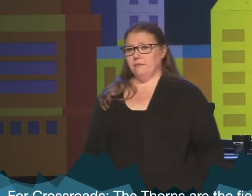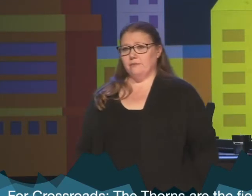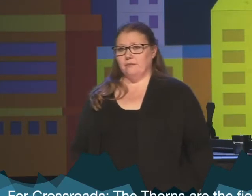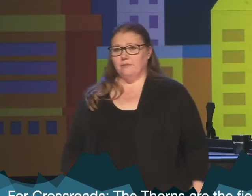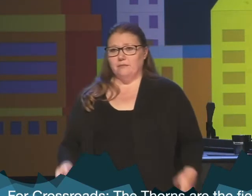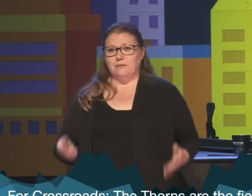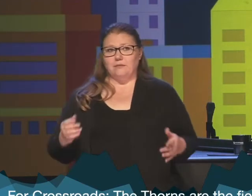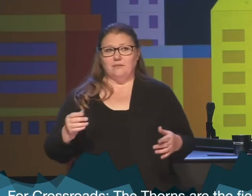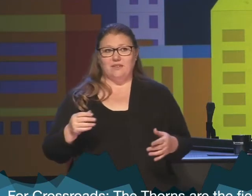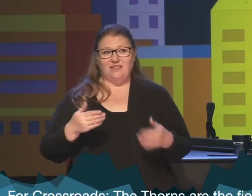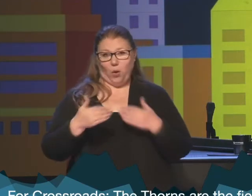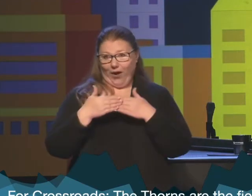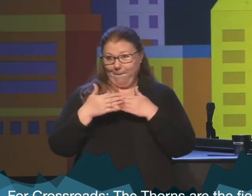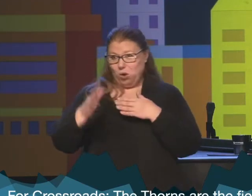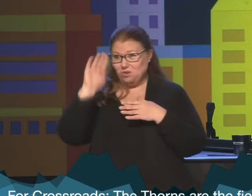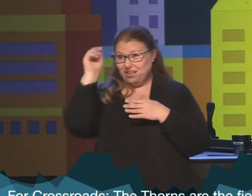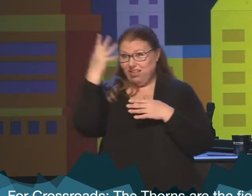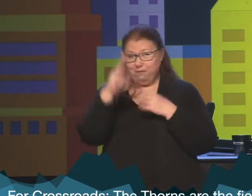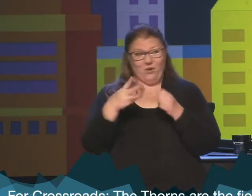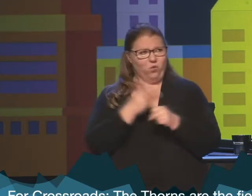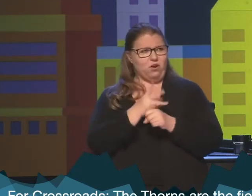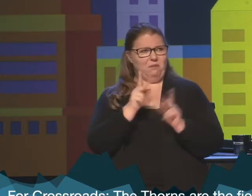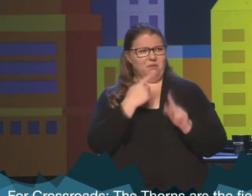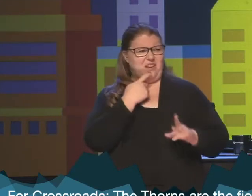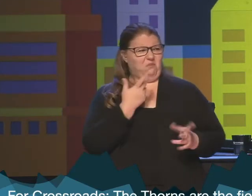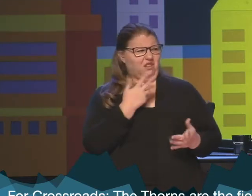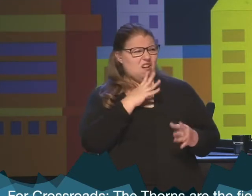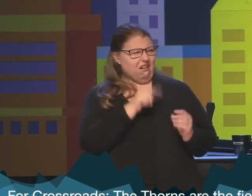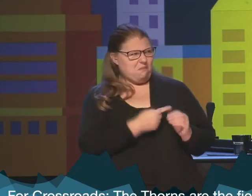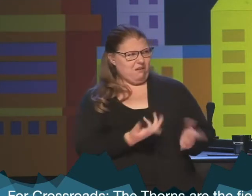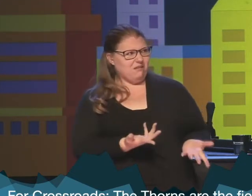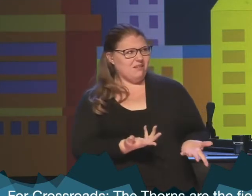right? And in a post-enlightenment world, people that hear that, like, what are you talking about?